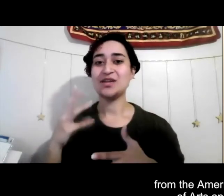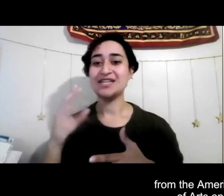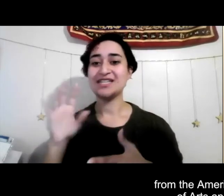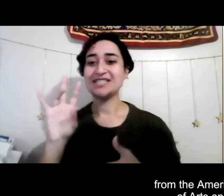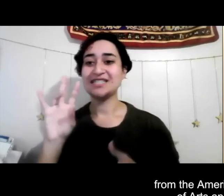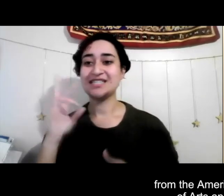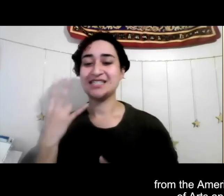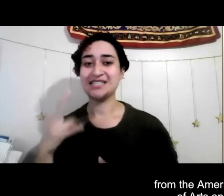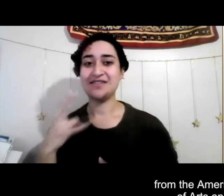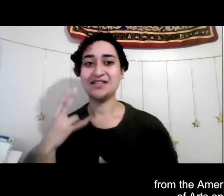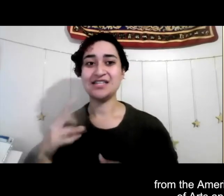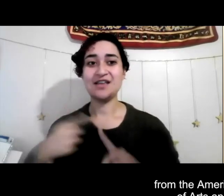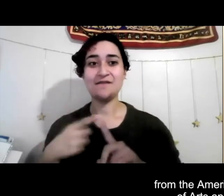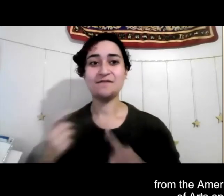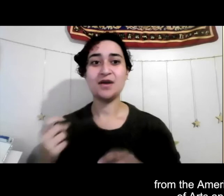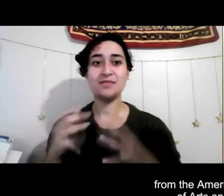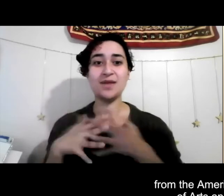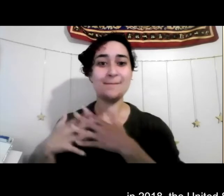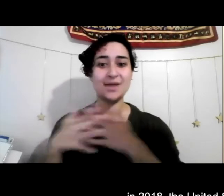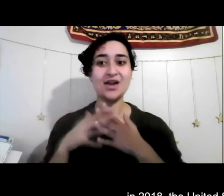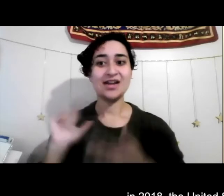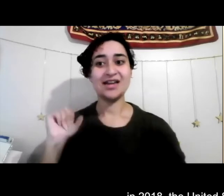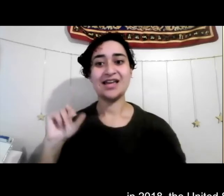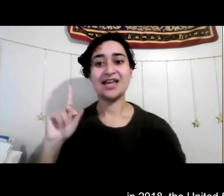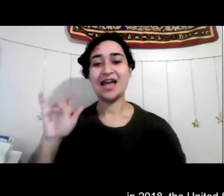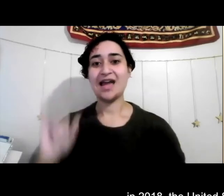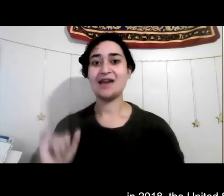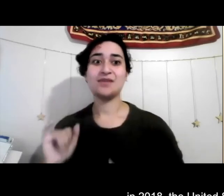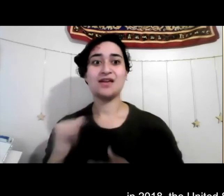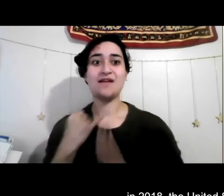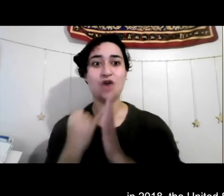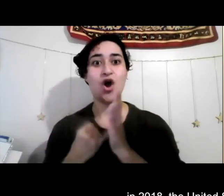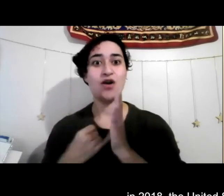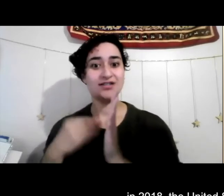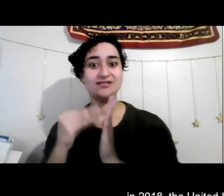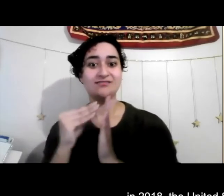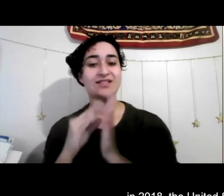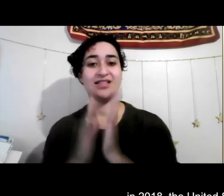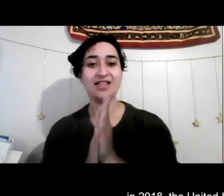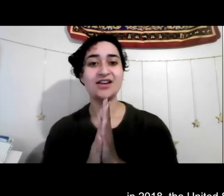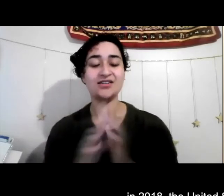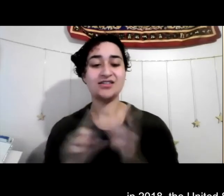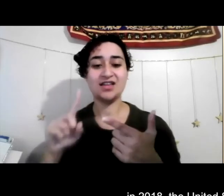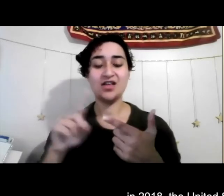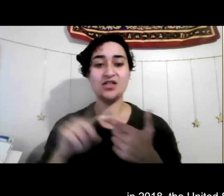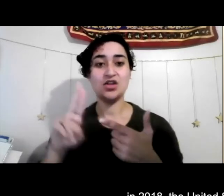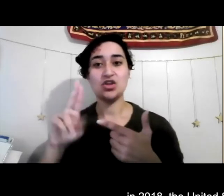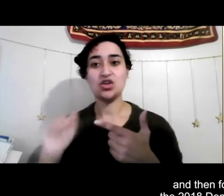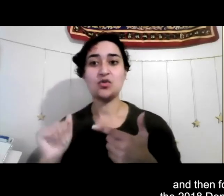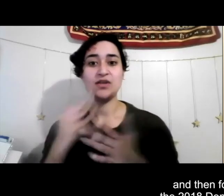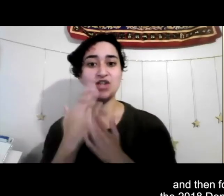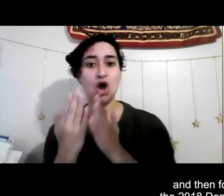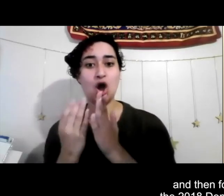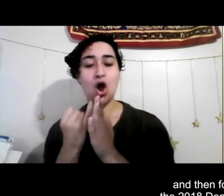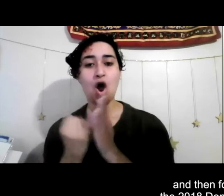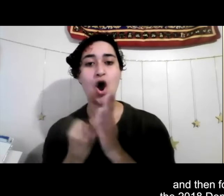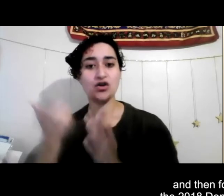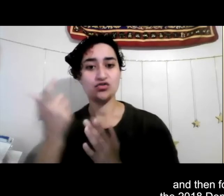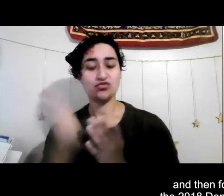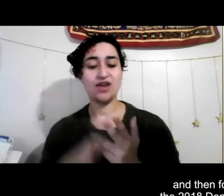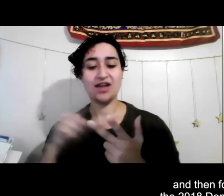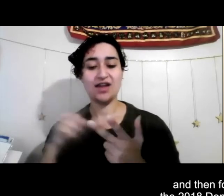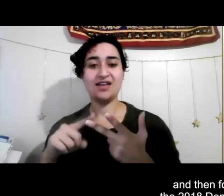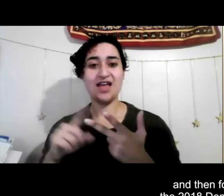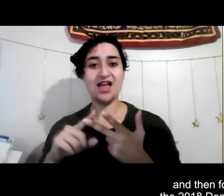American Academy of Arts and Letters, in 2018, the United States Artist Grant, and then followed by